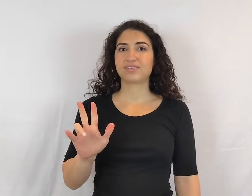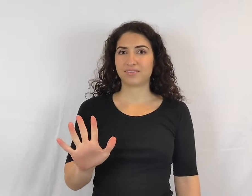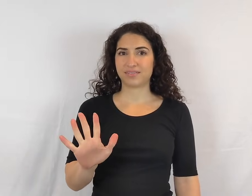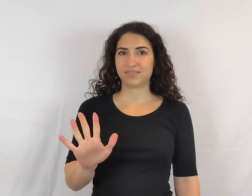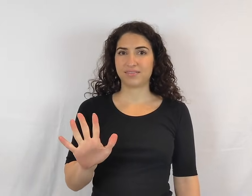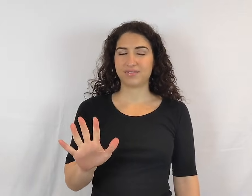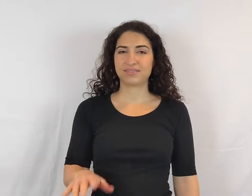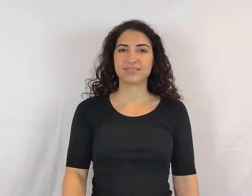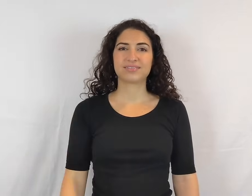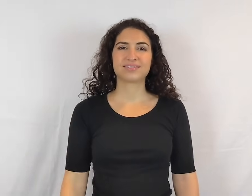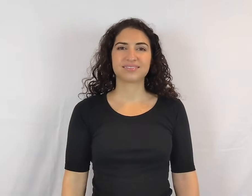1735.